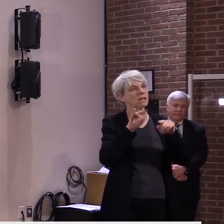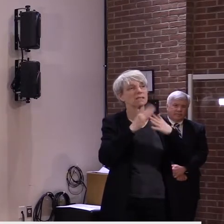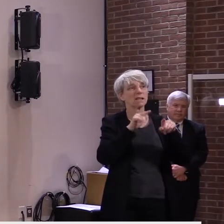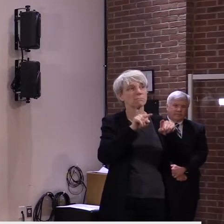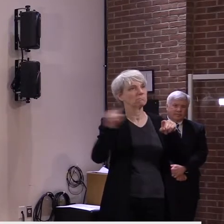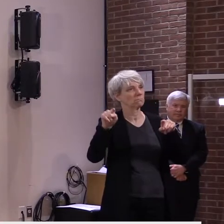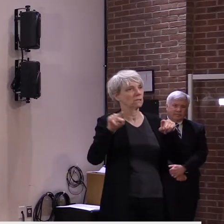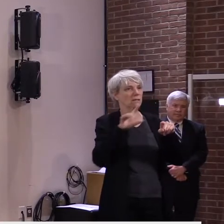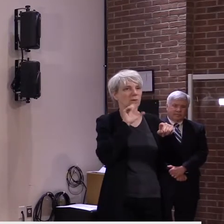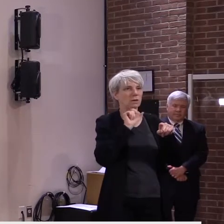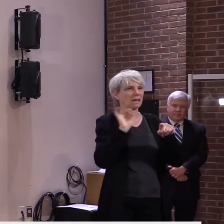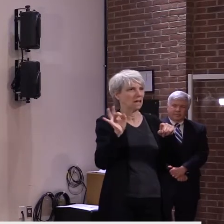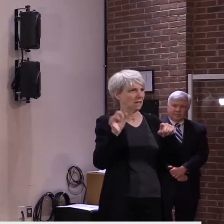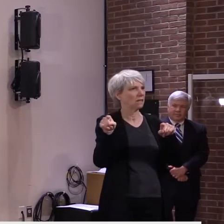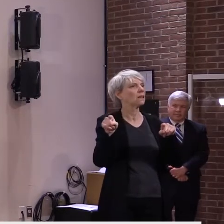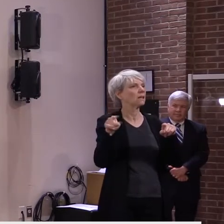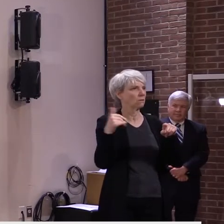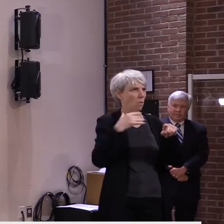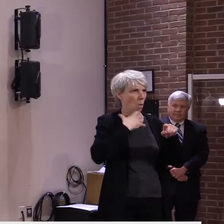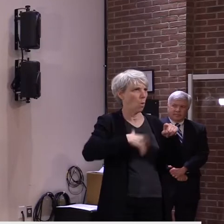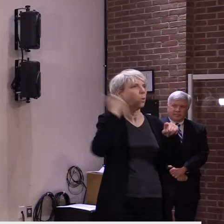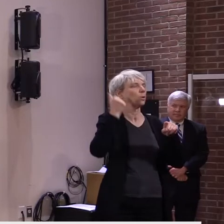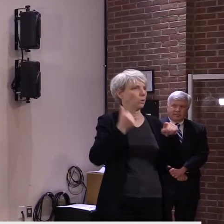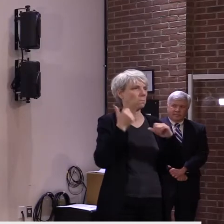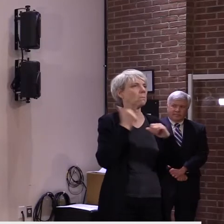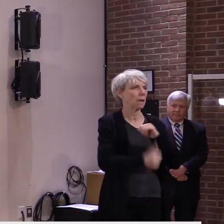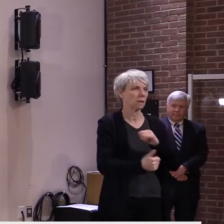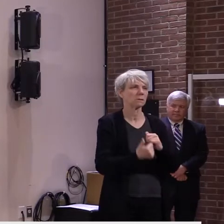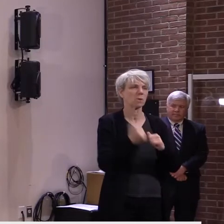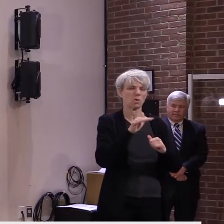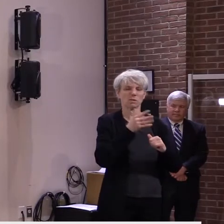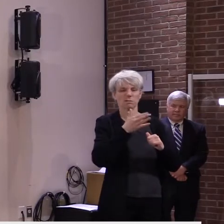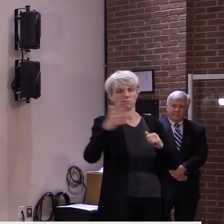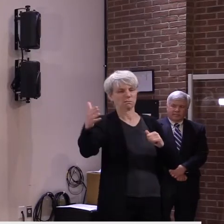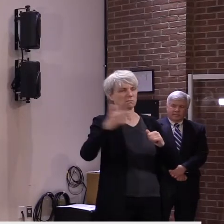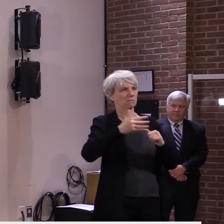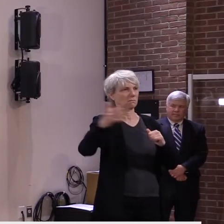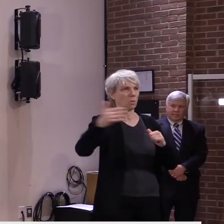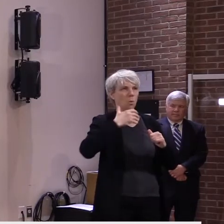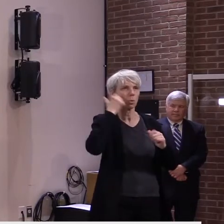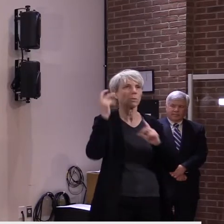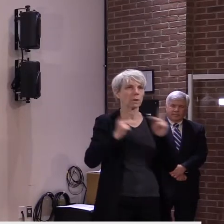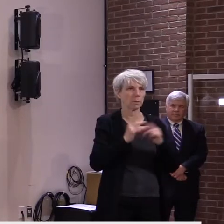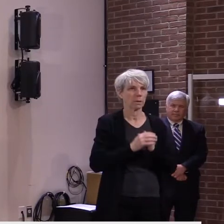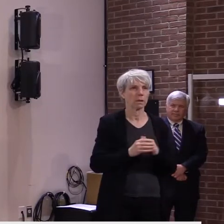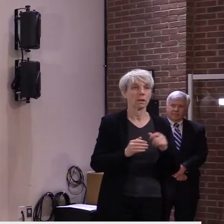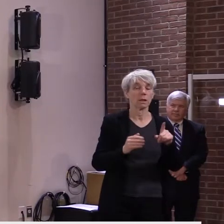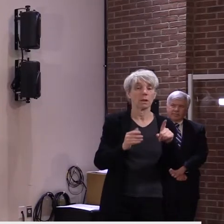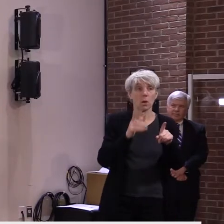90s. So it really spans that entire older Vermonter spectrum.